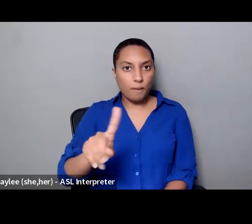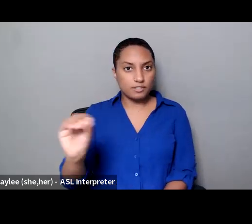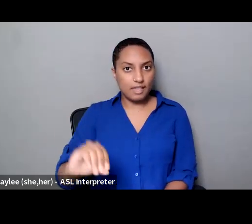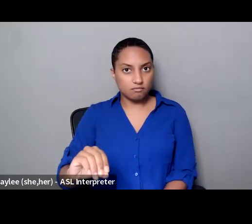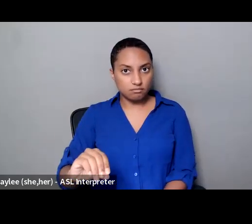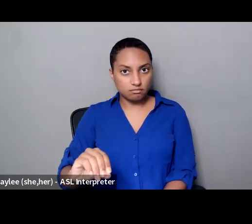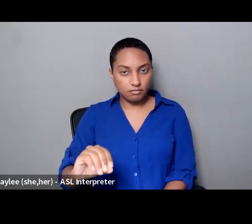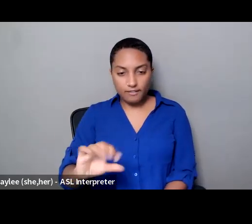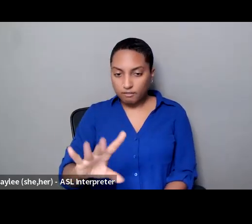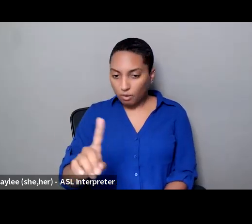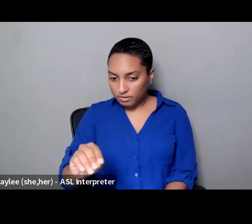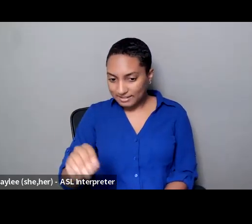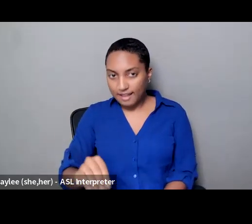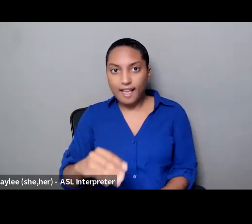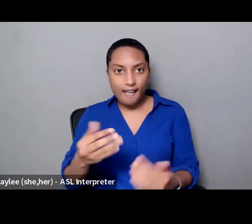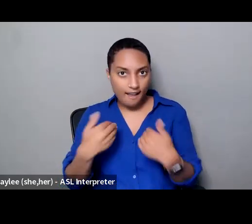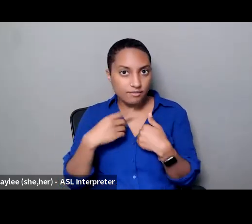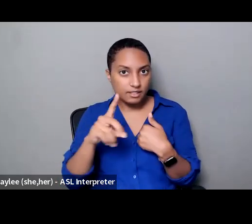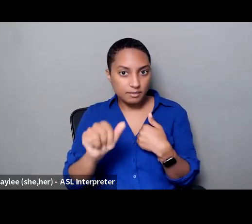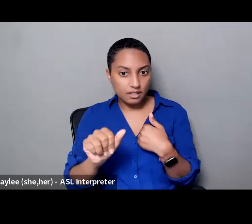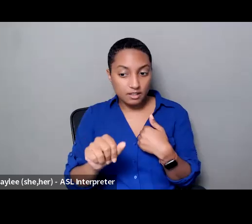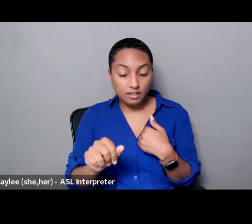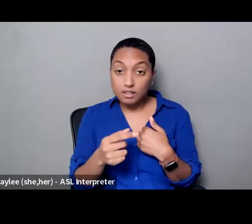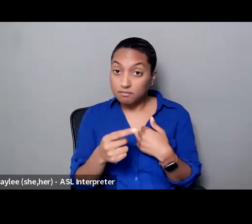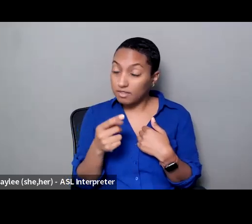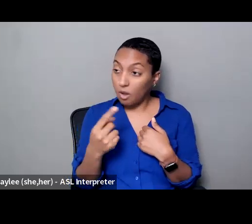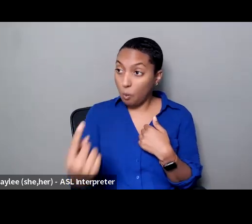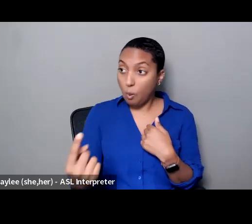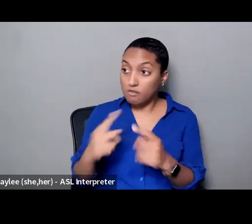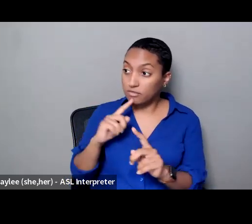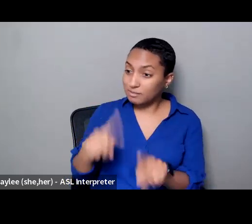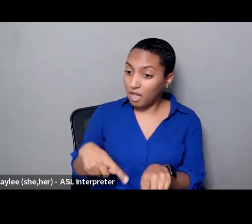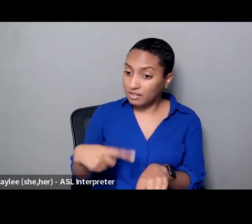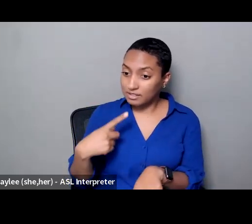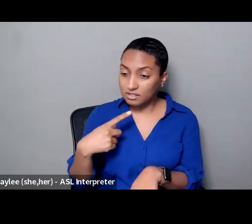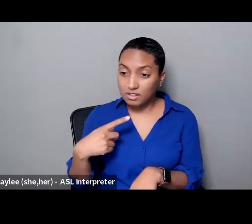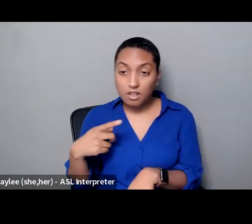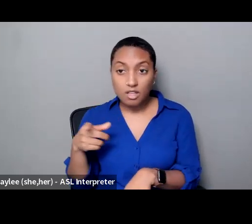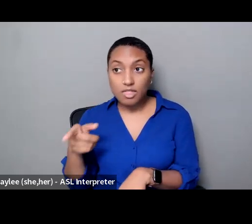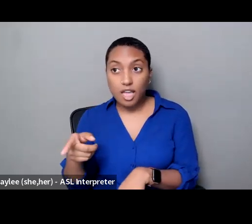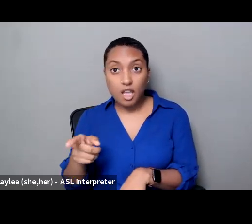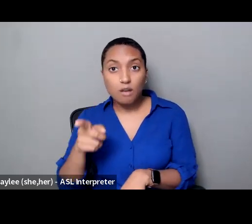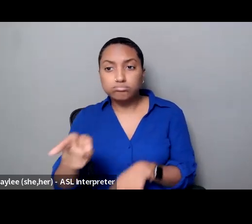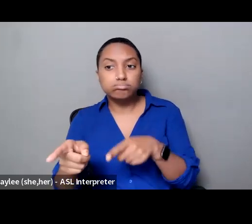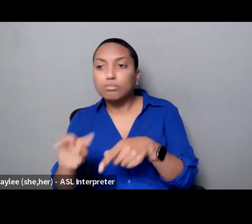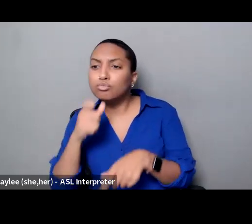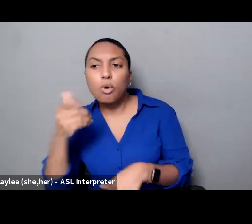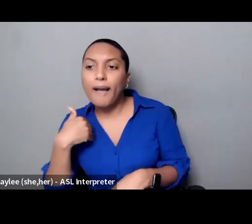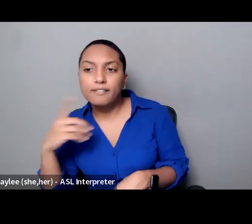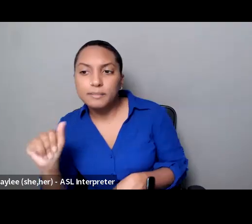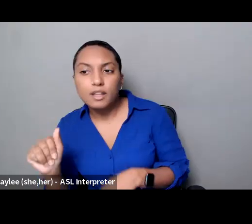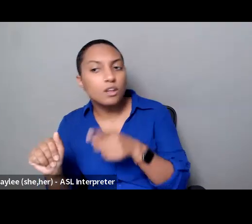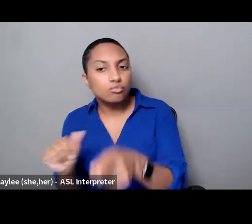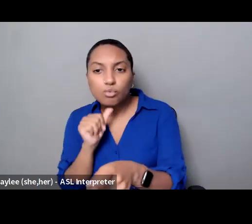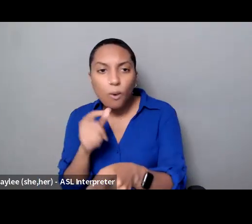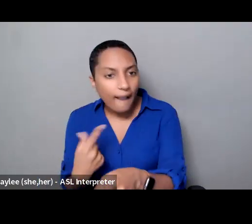disabilities. And one of the board members said, just started pointing at the members who had said they didn't have a disability and said,